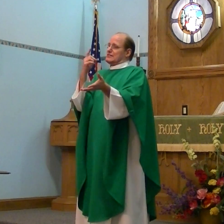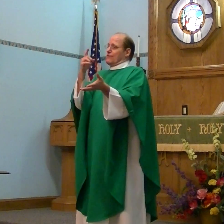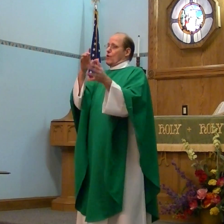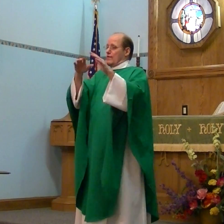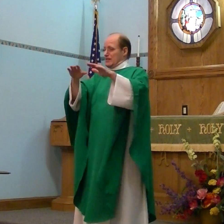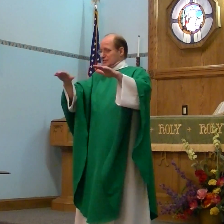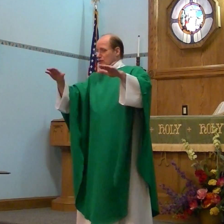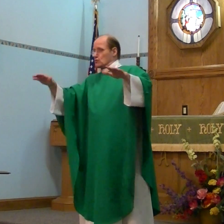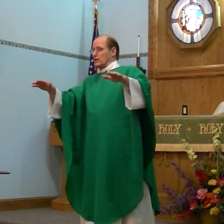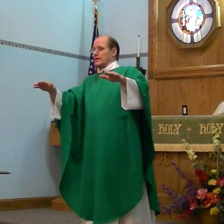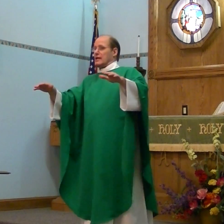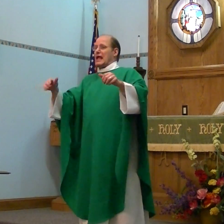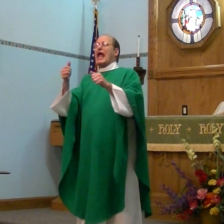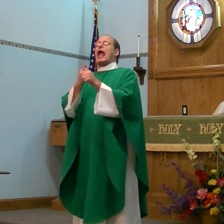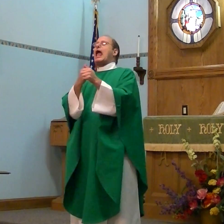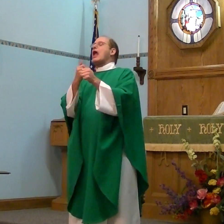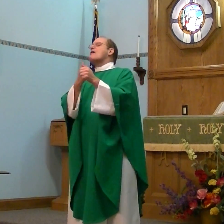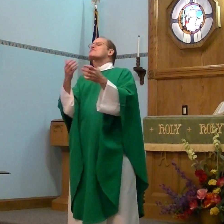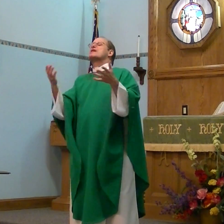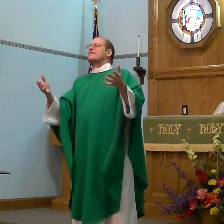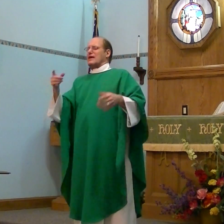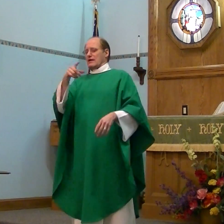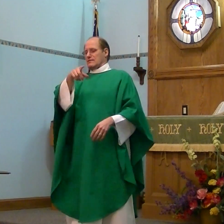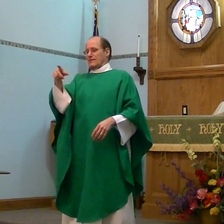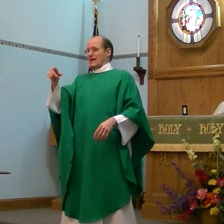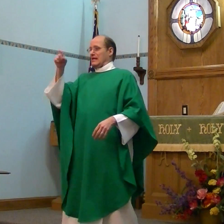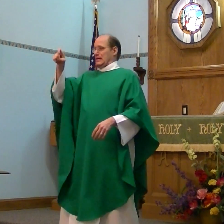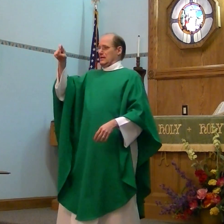for the children everything that they need.